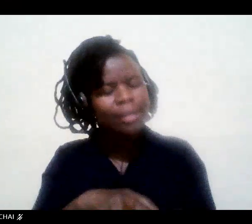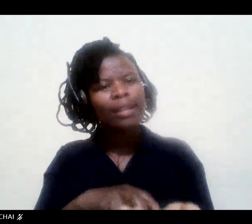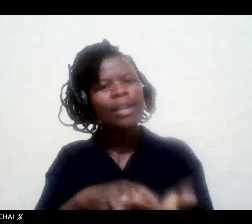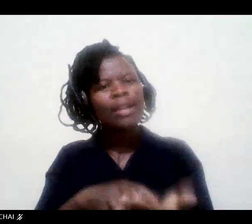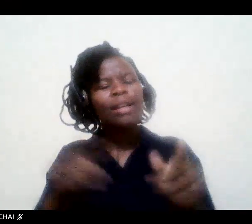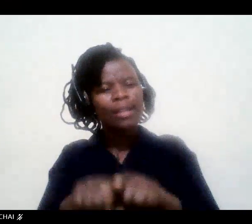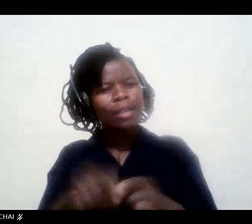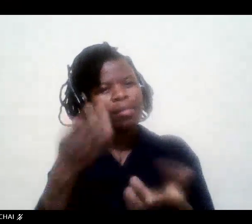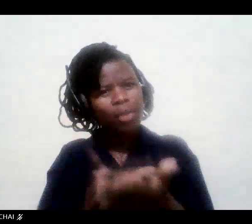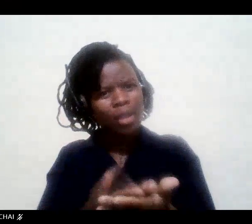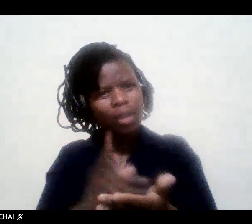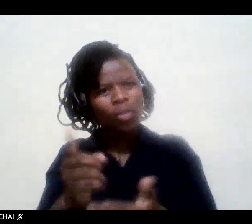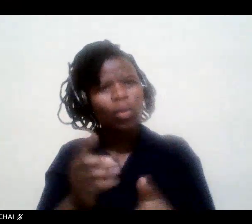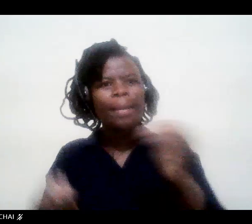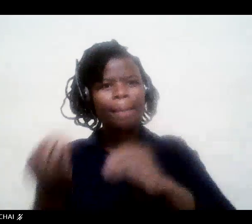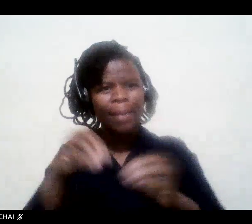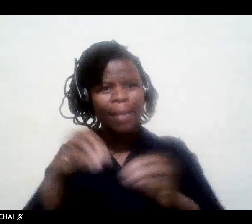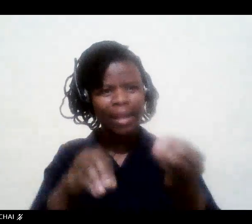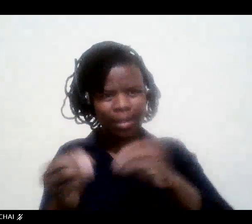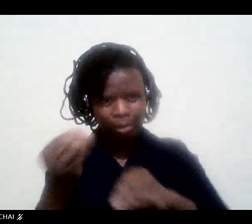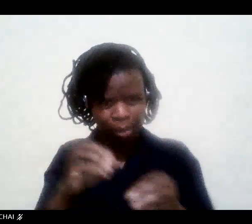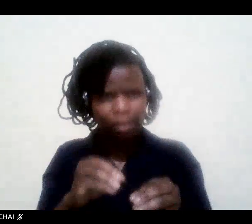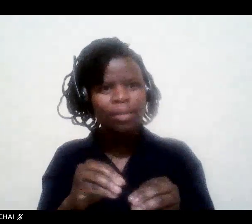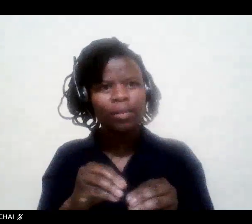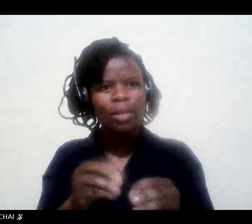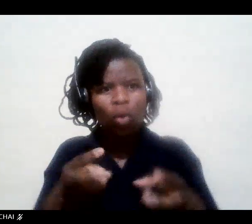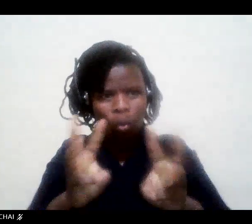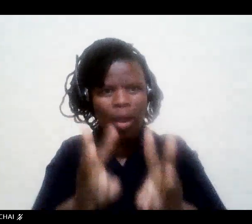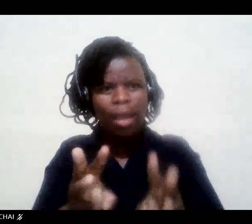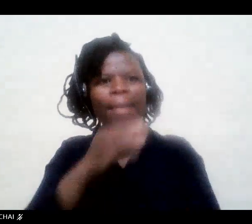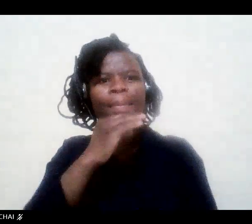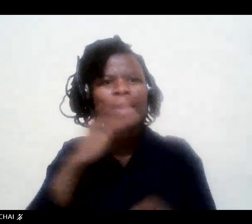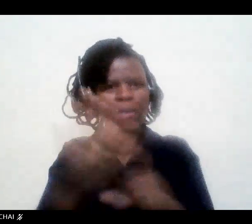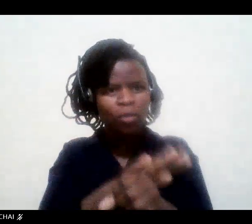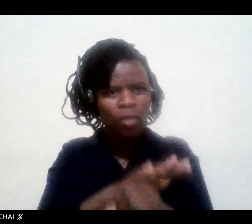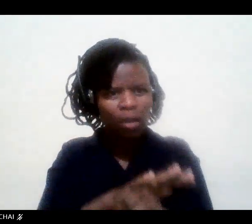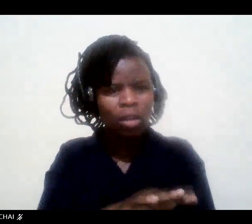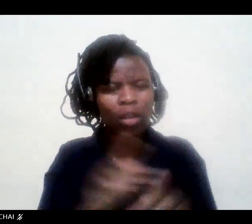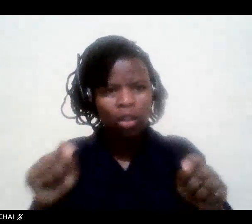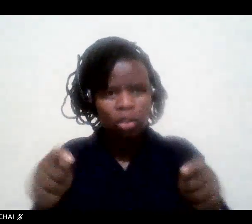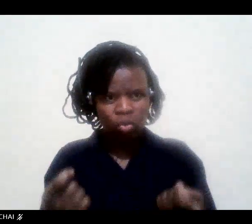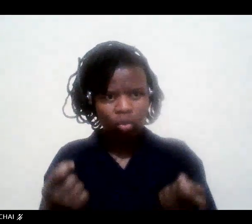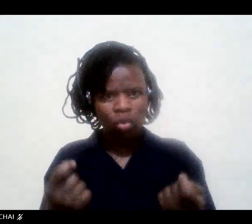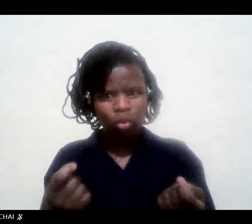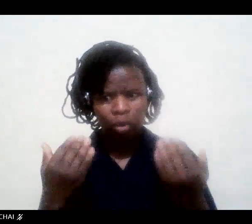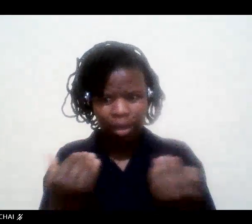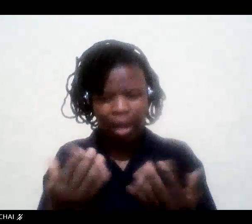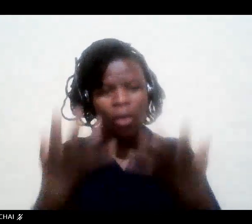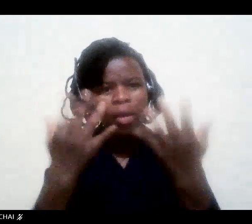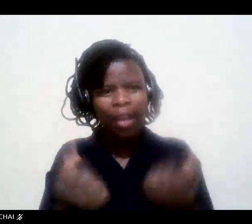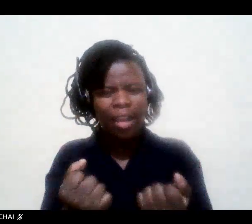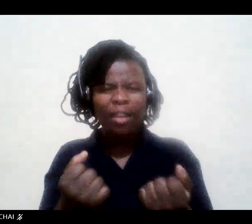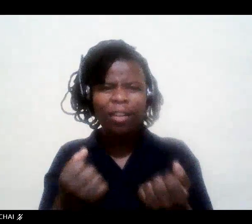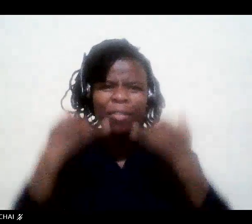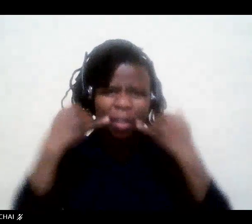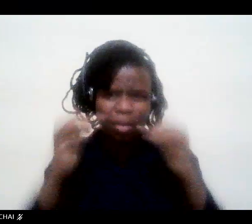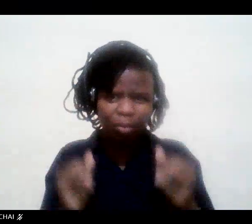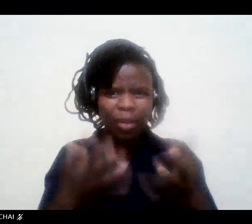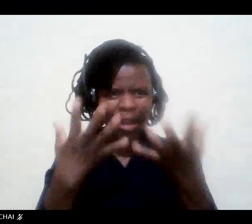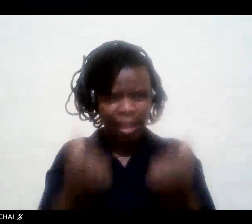to participate meaningfully. So now that you have the information that you have